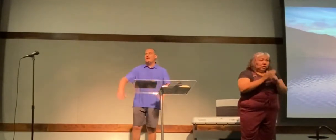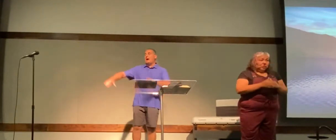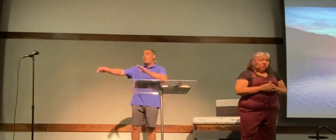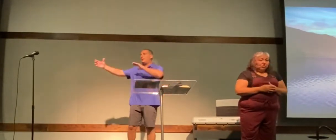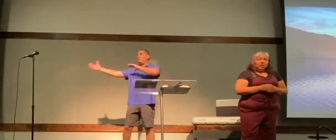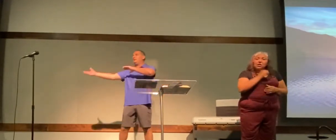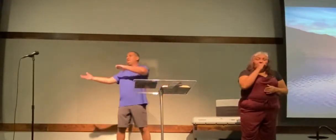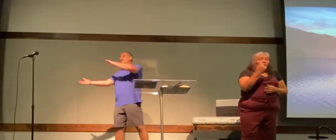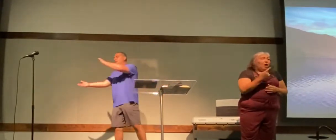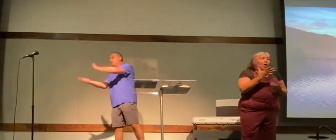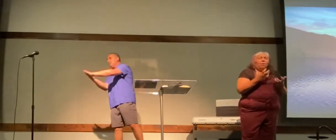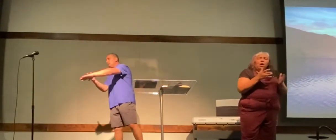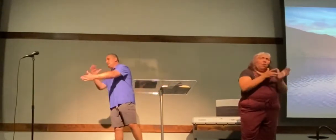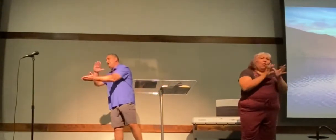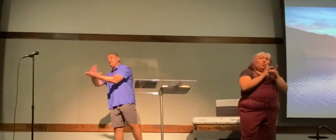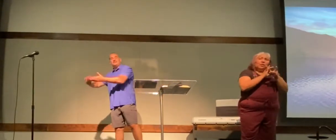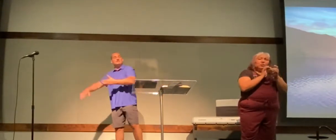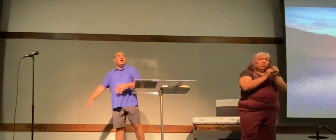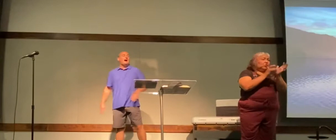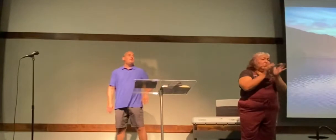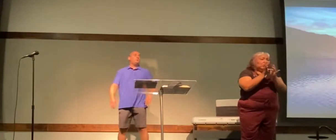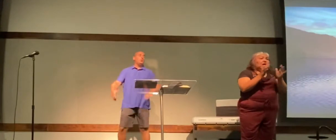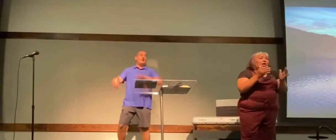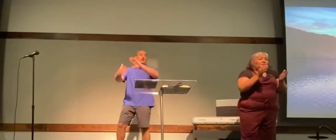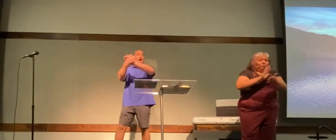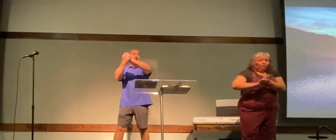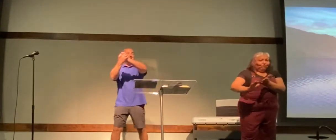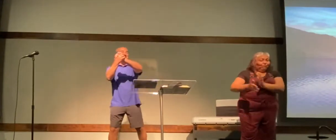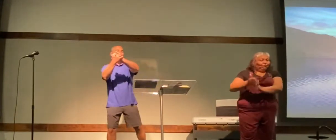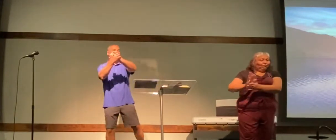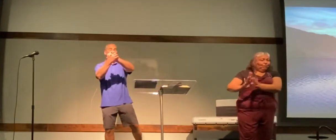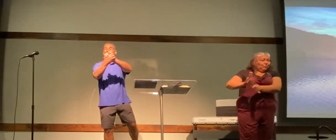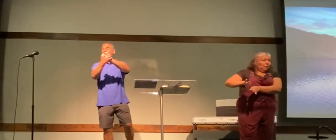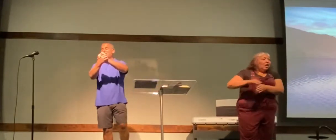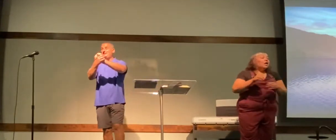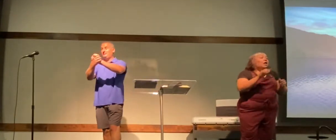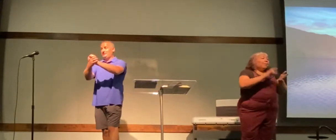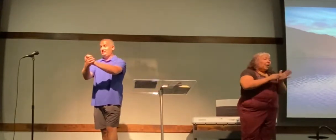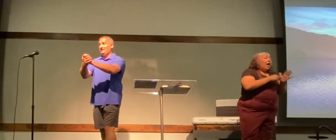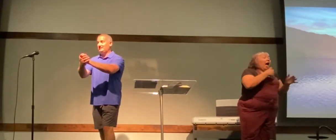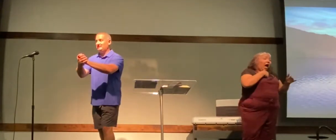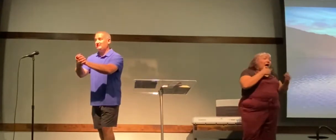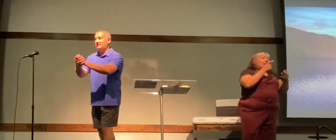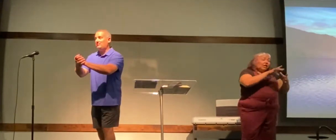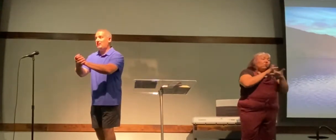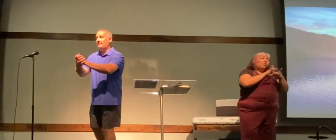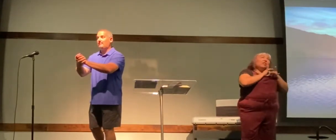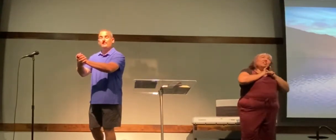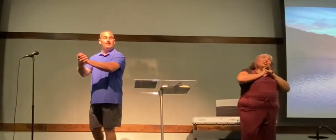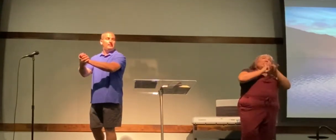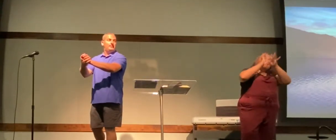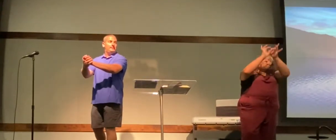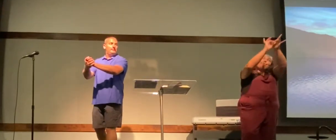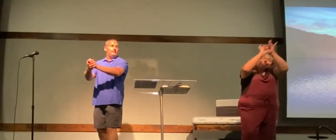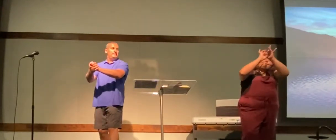where you say, I want a relationship with Jesus. I mean one, I need a relationship with Jesus. Come on.